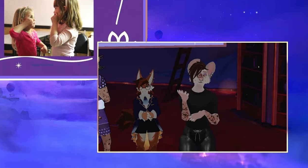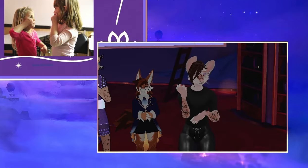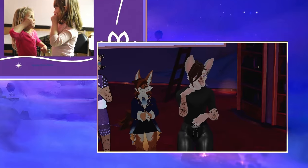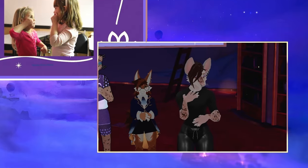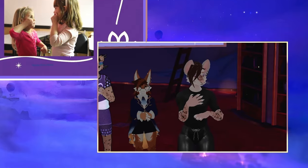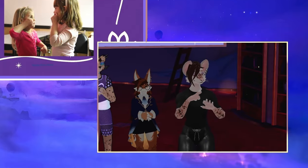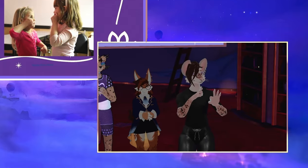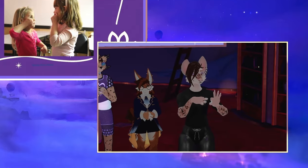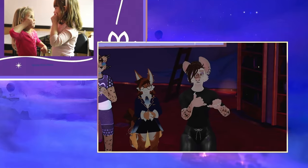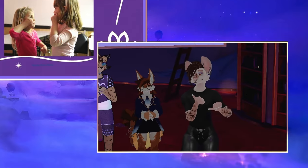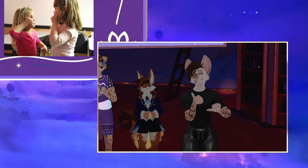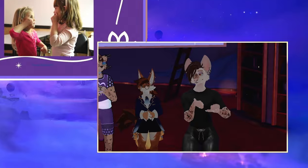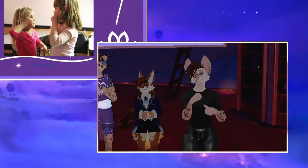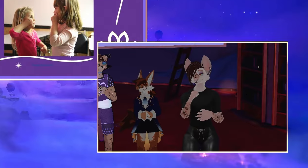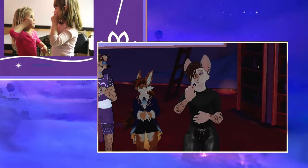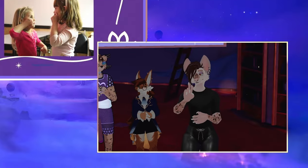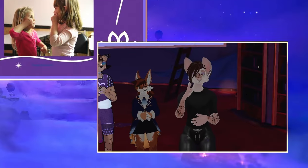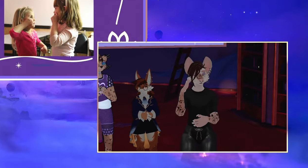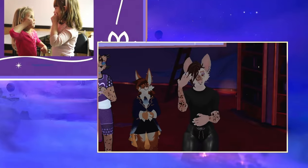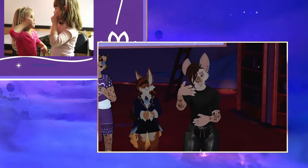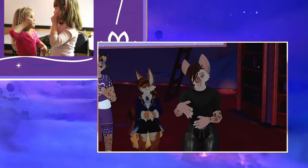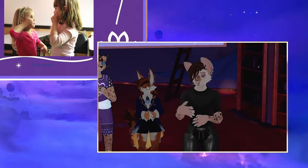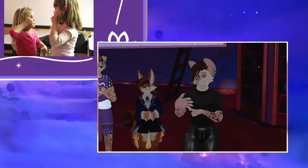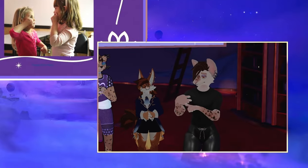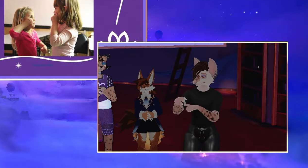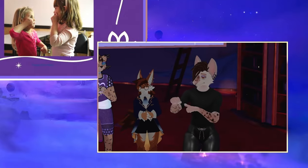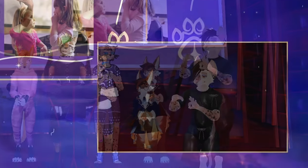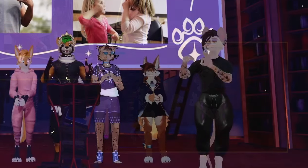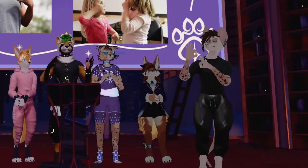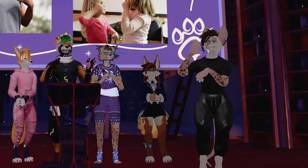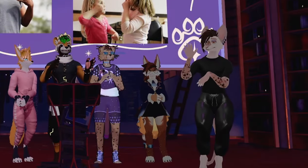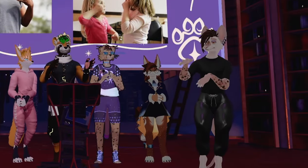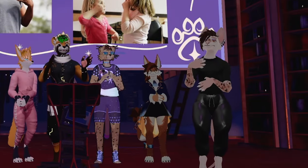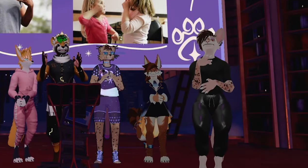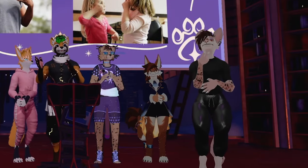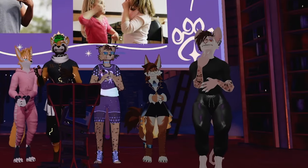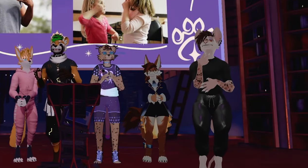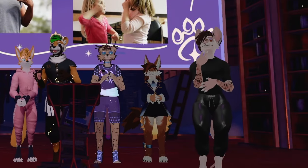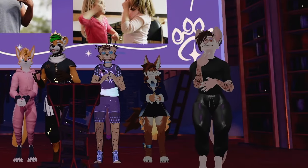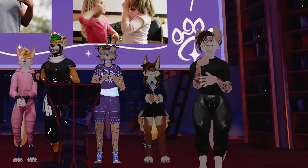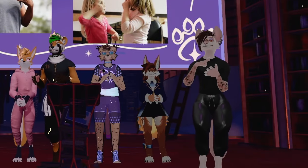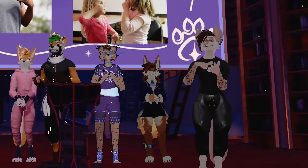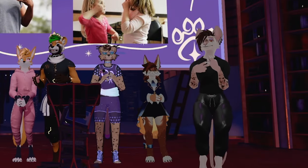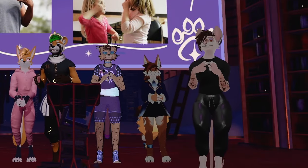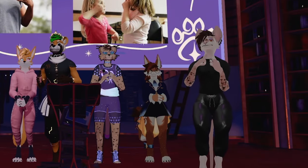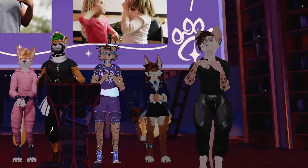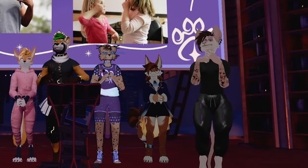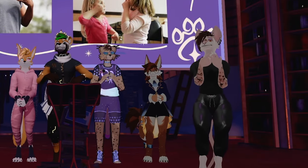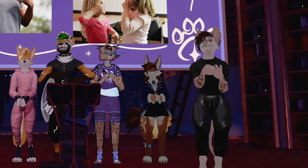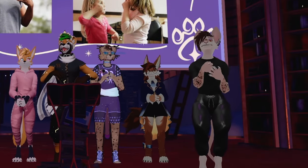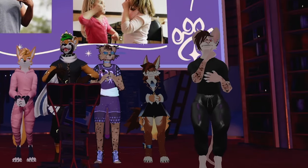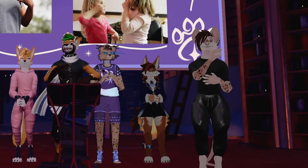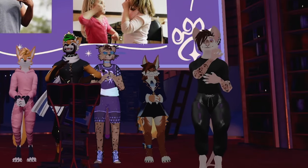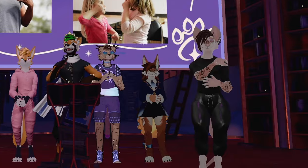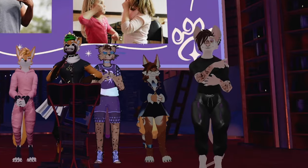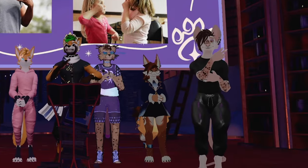we might have Polly doing it, whenever we are voicing, we are providing a direct translation of what they are saying. It is